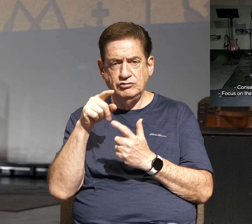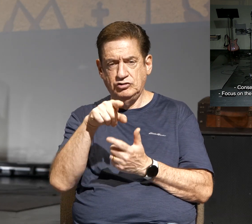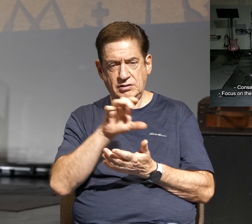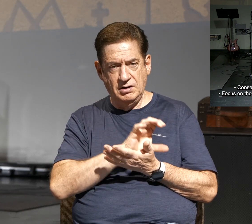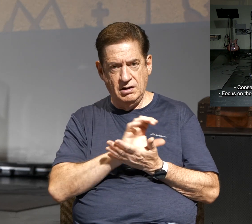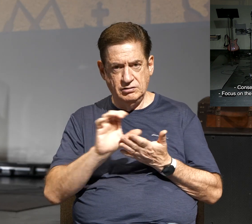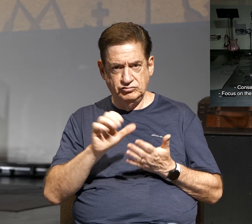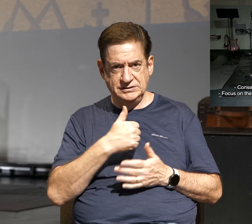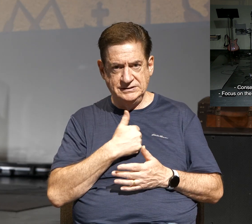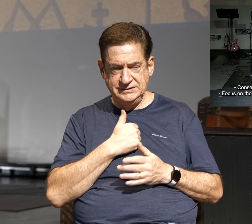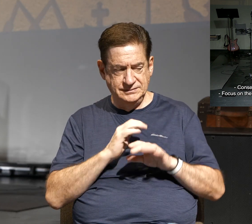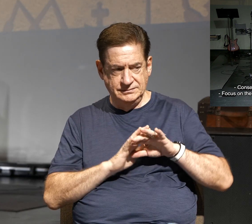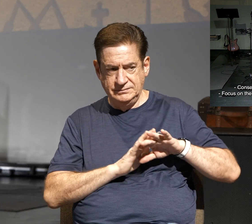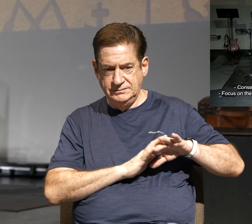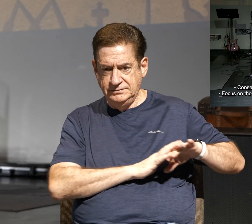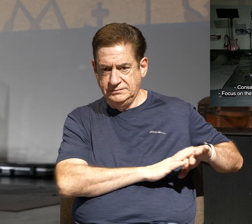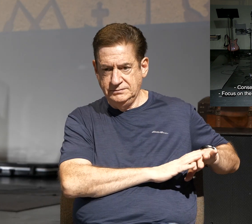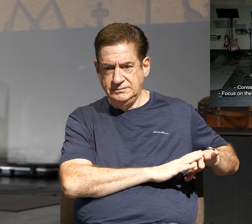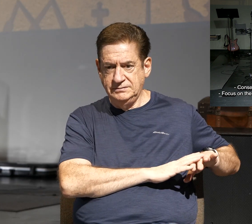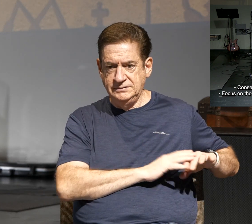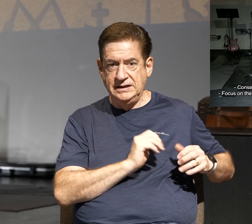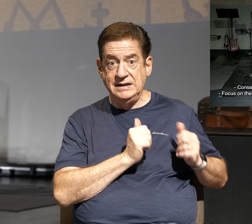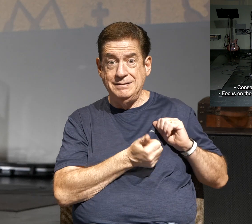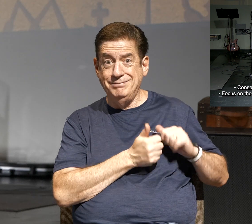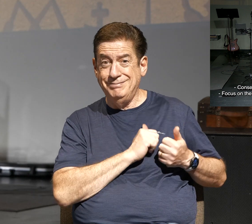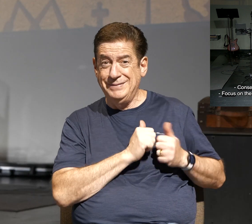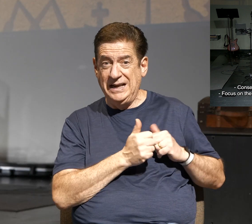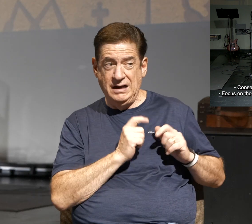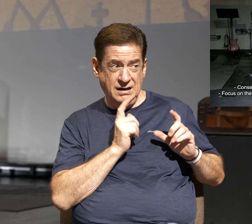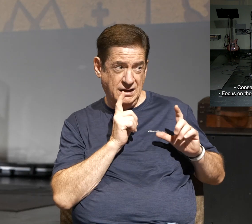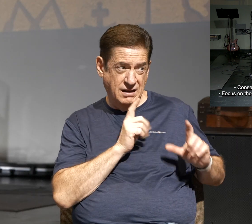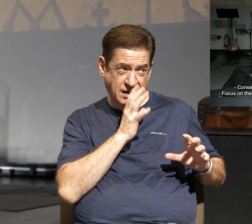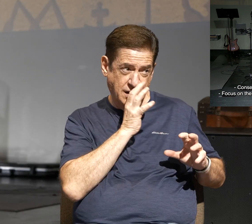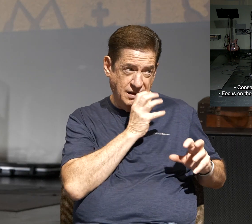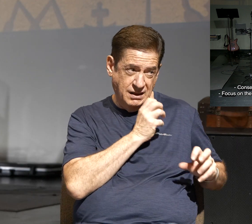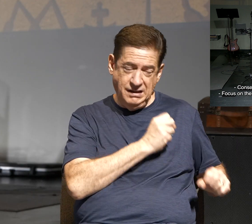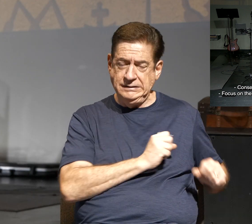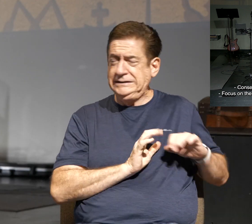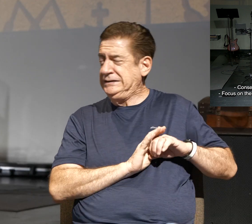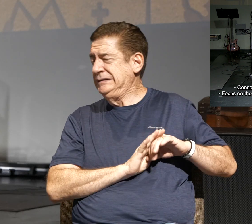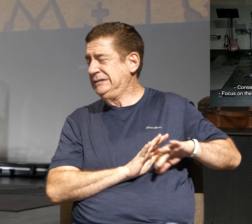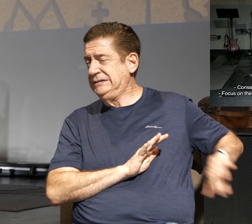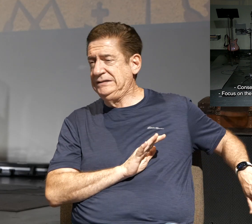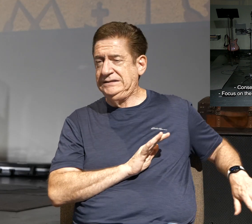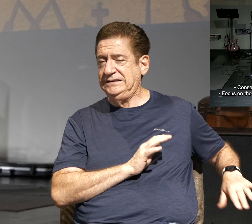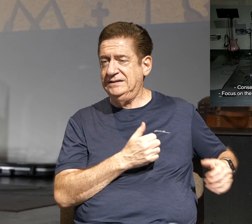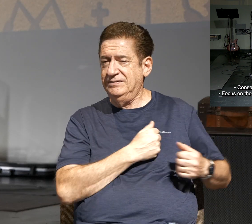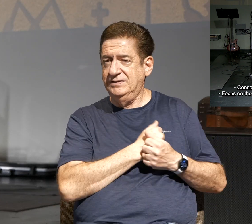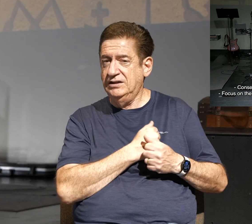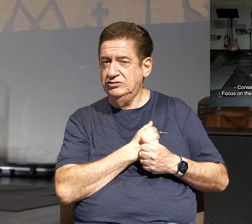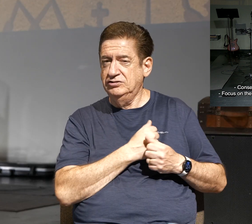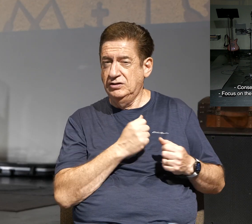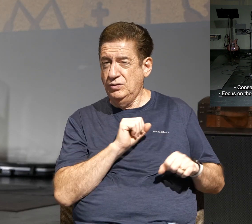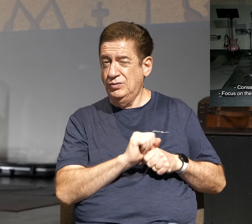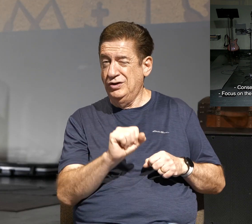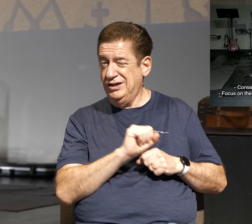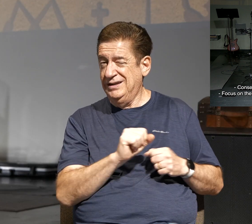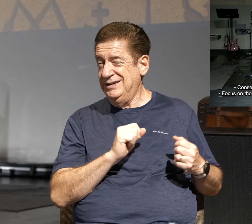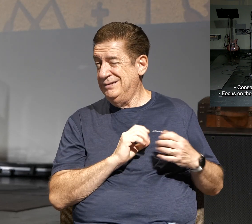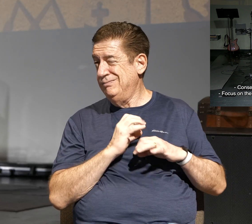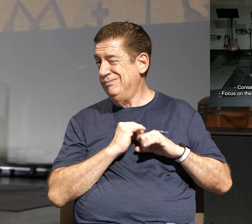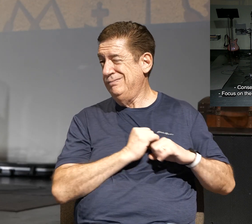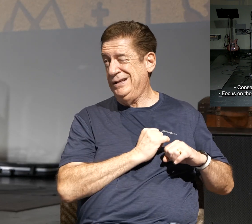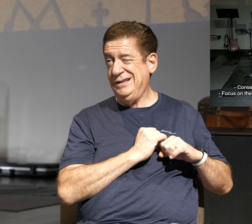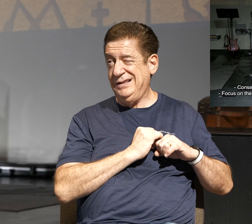consecrate yourself. You're going to deal with those competing loyalties and affections that are trying to work against you, pulling your